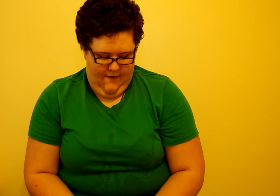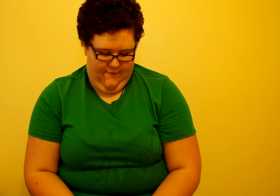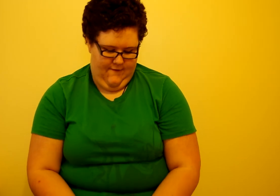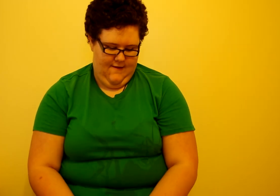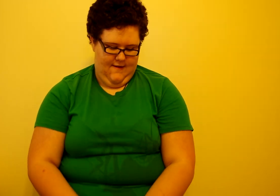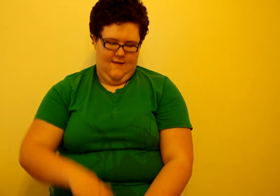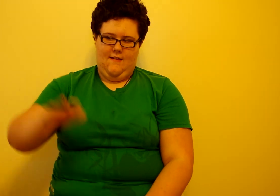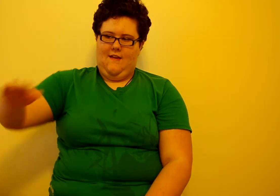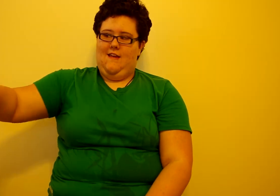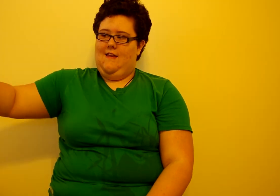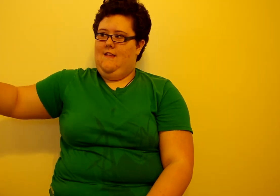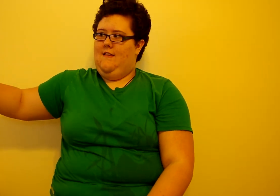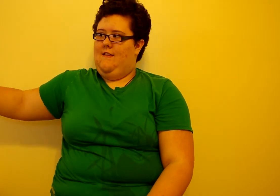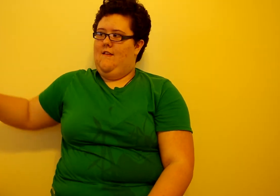off. Kids,